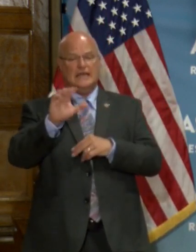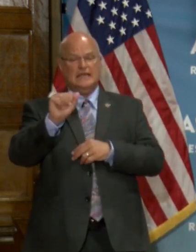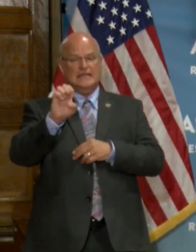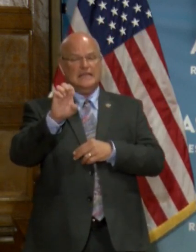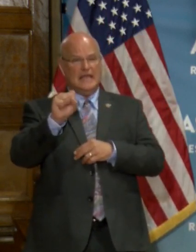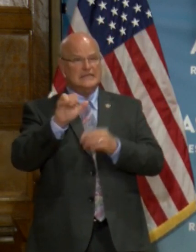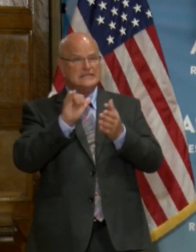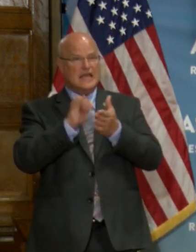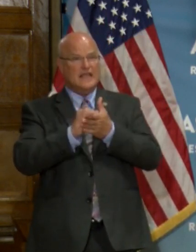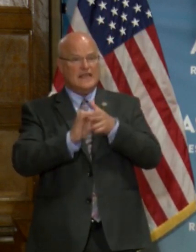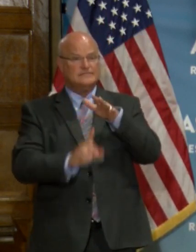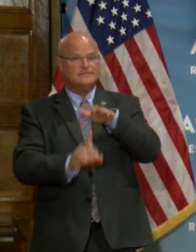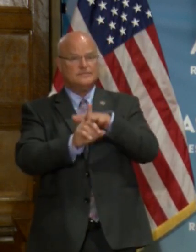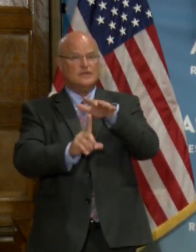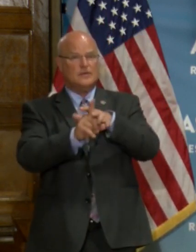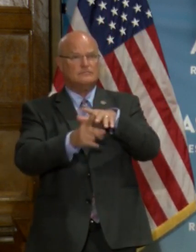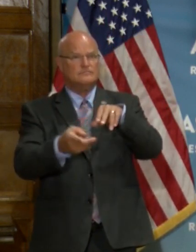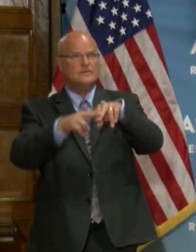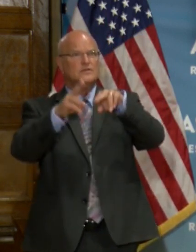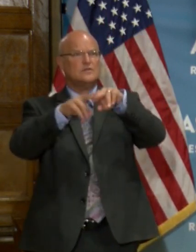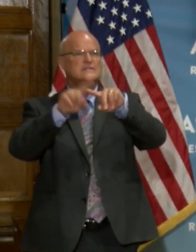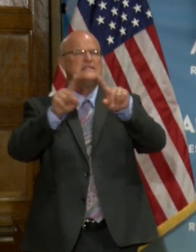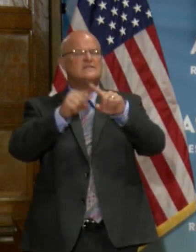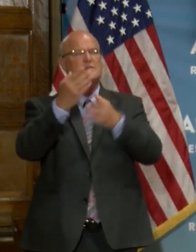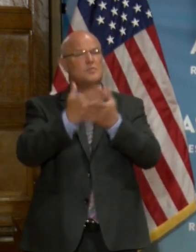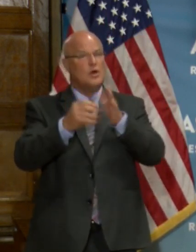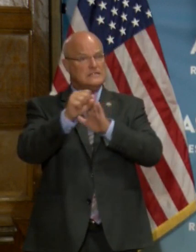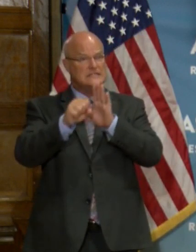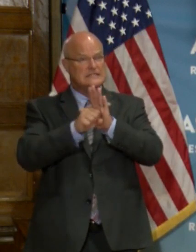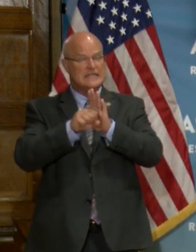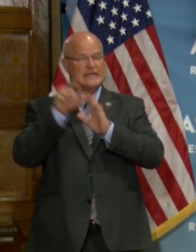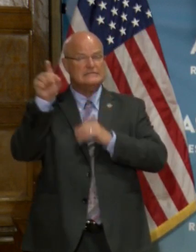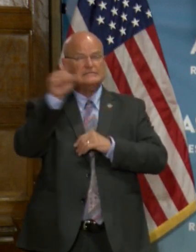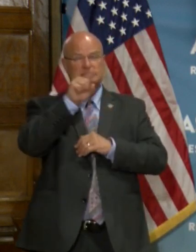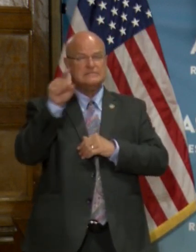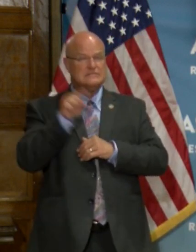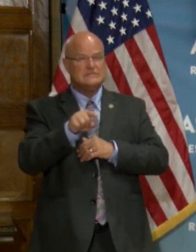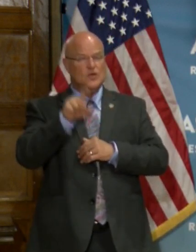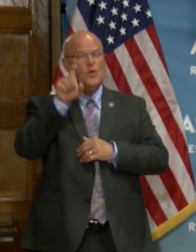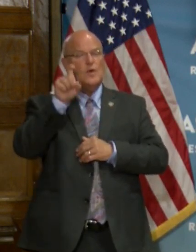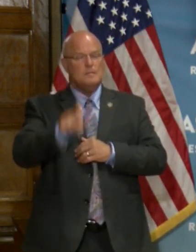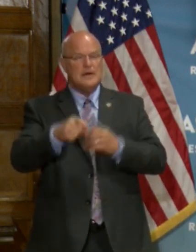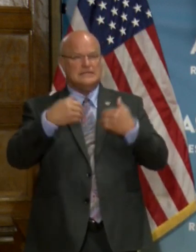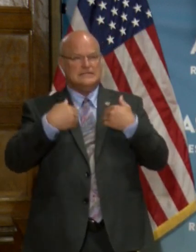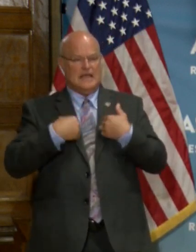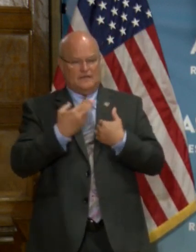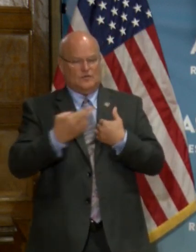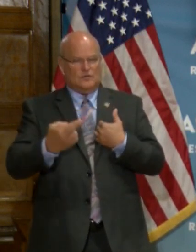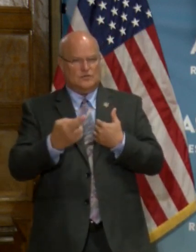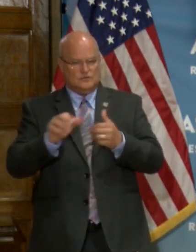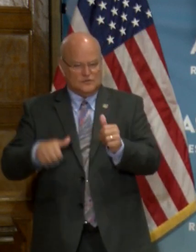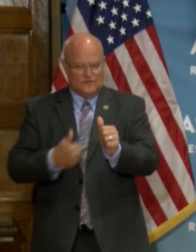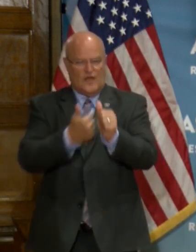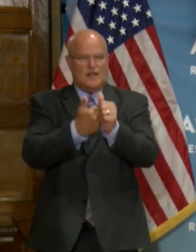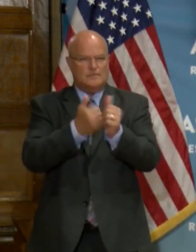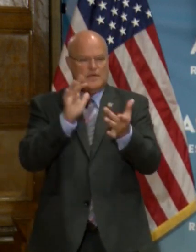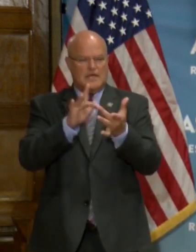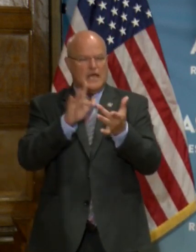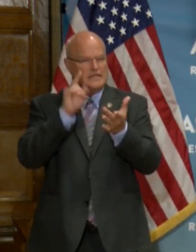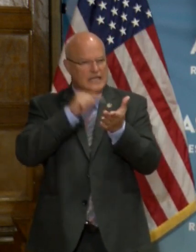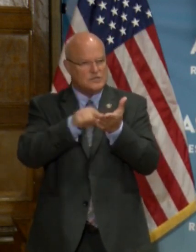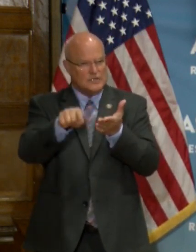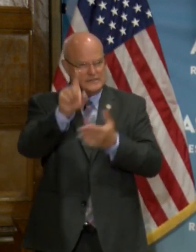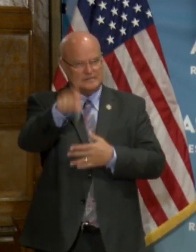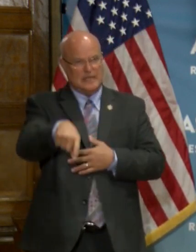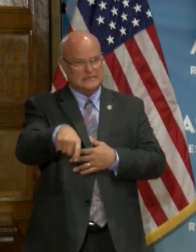cases that come up or increase in different parts of the state. We have to have these resources to follow up with our contact